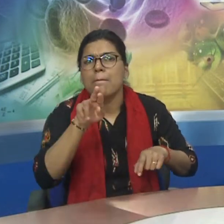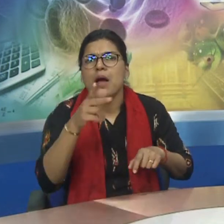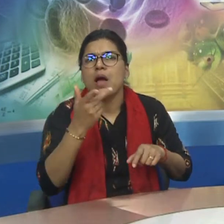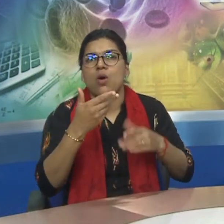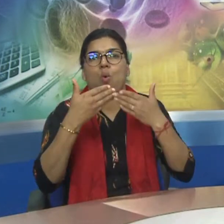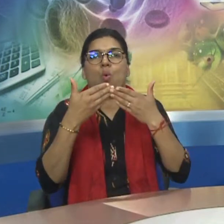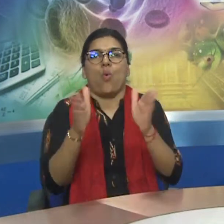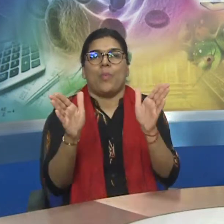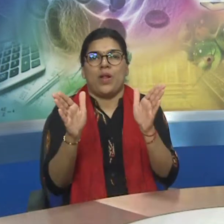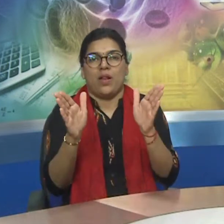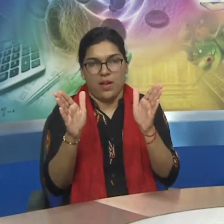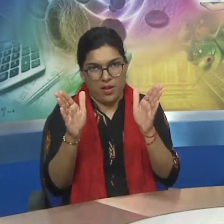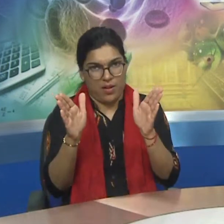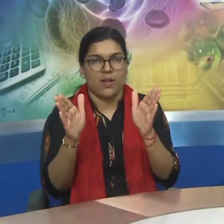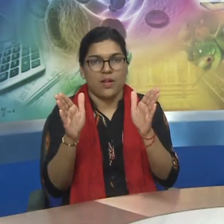for opening the file.